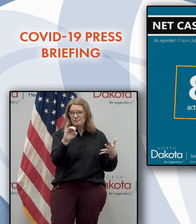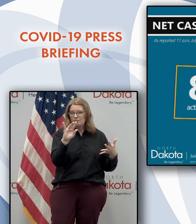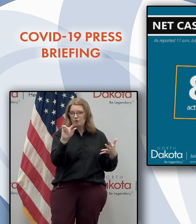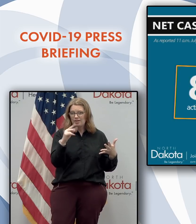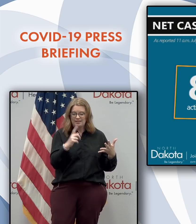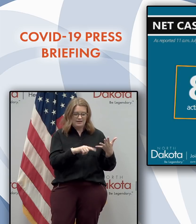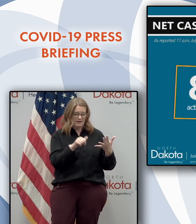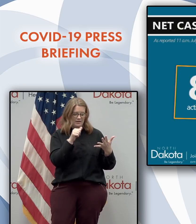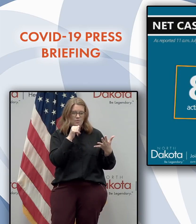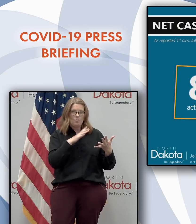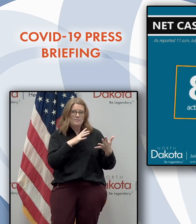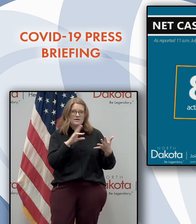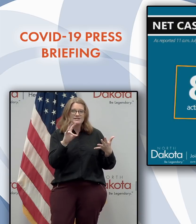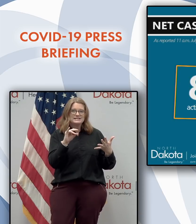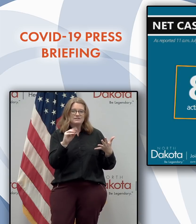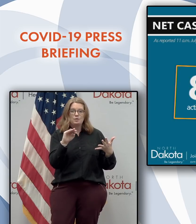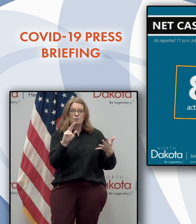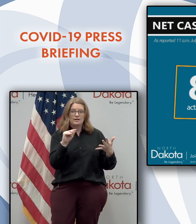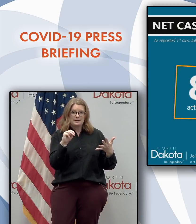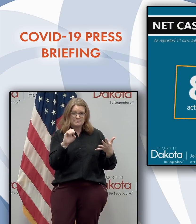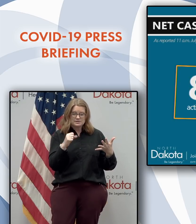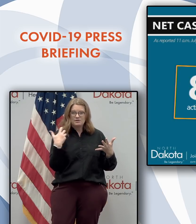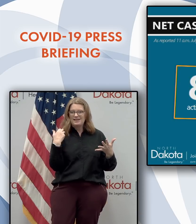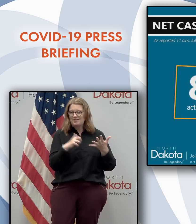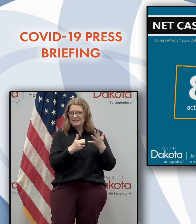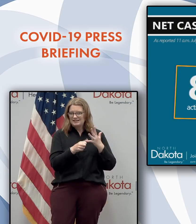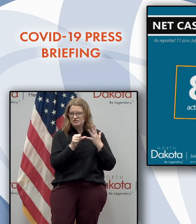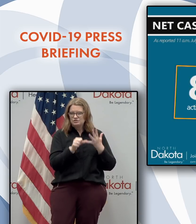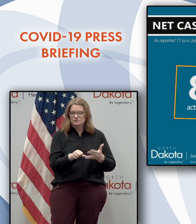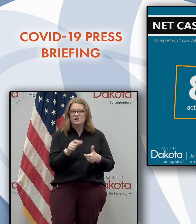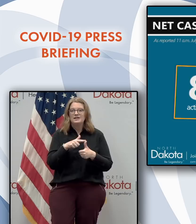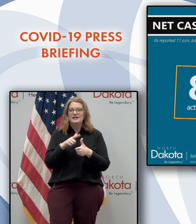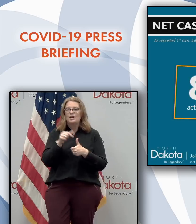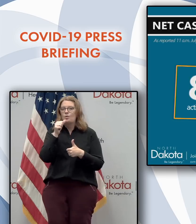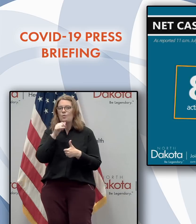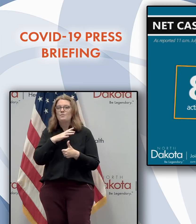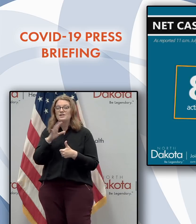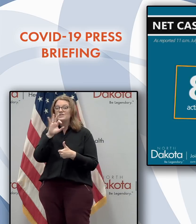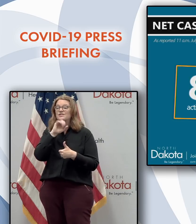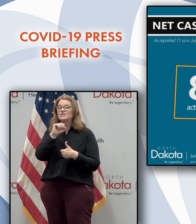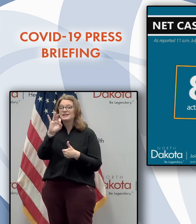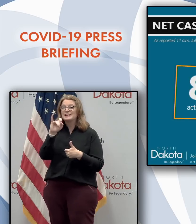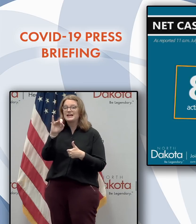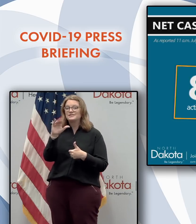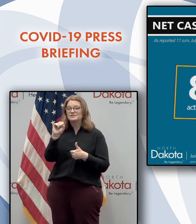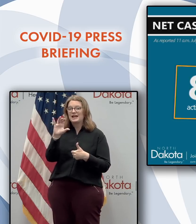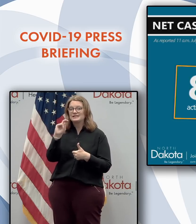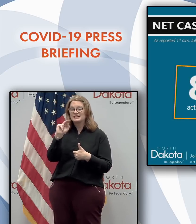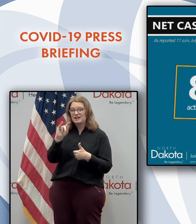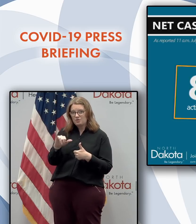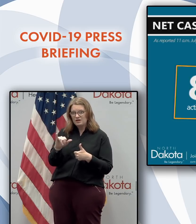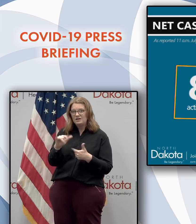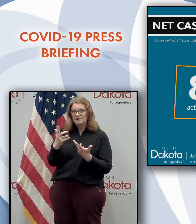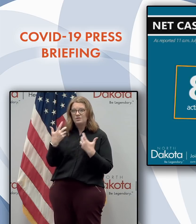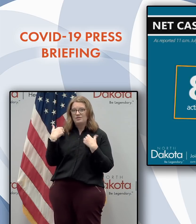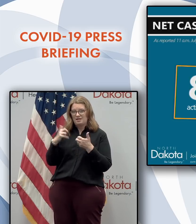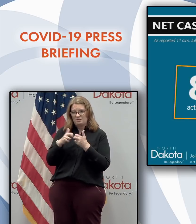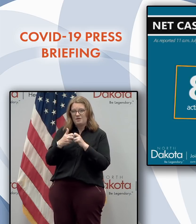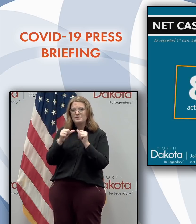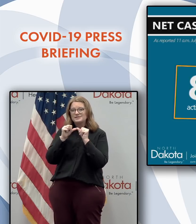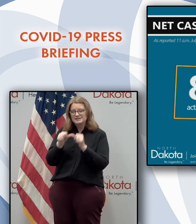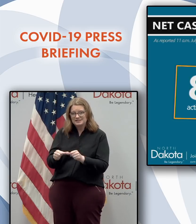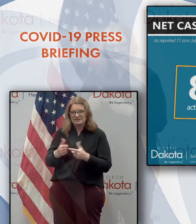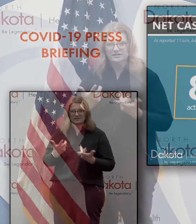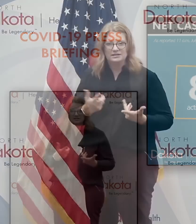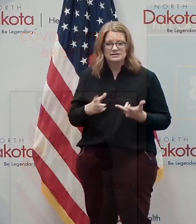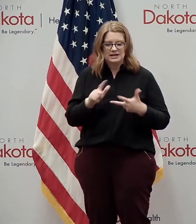A woman in her 70s from Williams County with underlying health conditions. And a woman in her 90s from Cass County with underlying health conditions. a